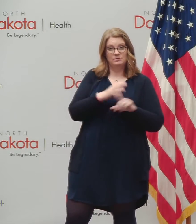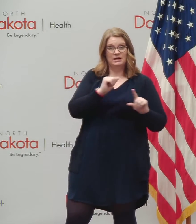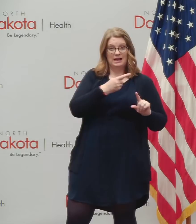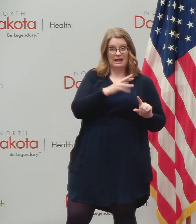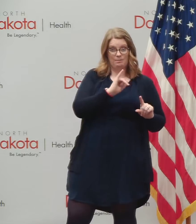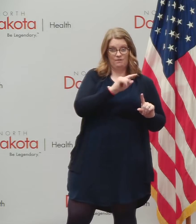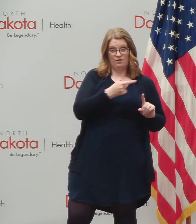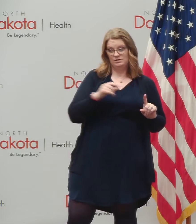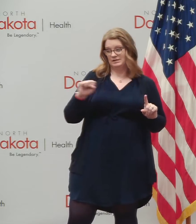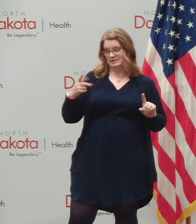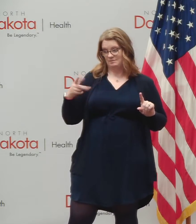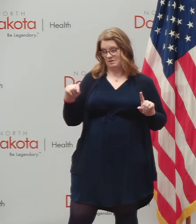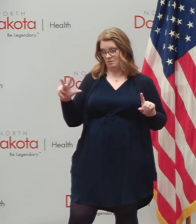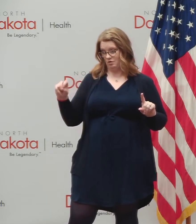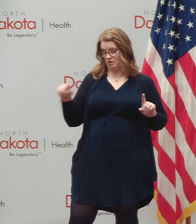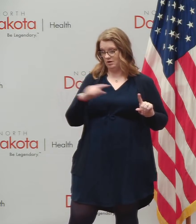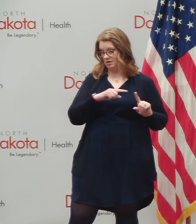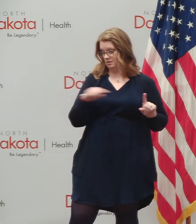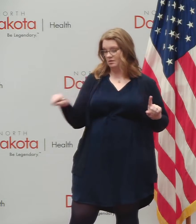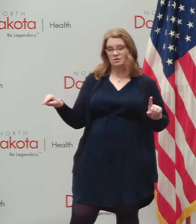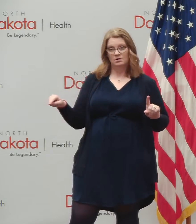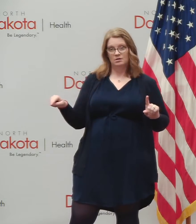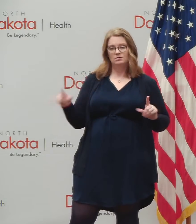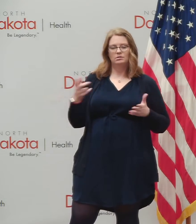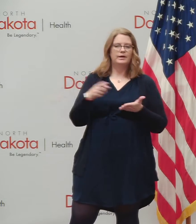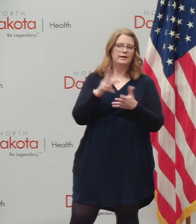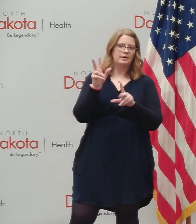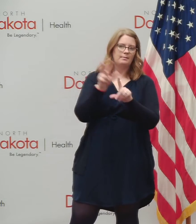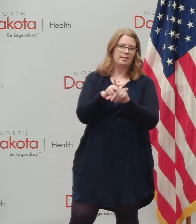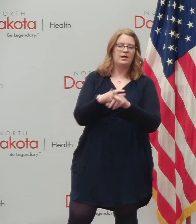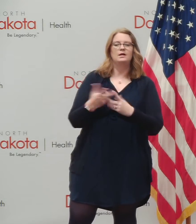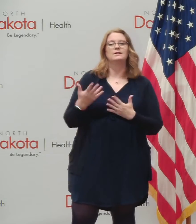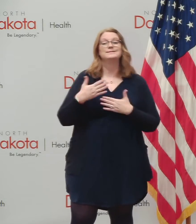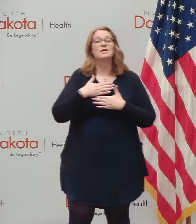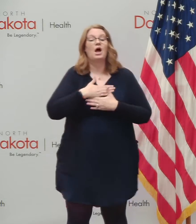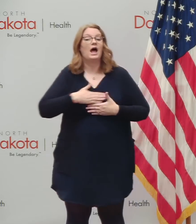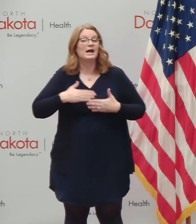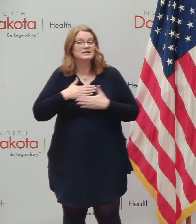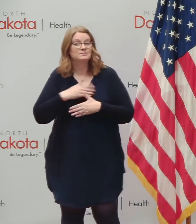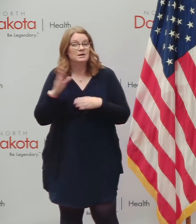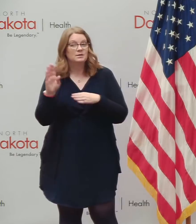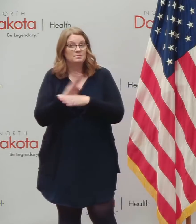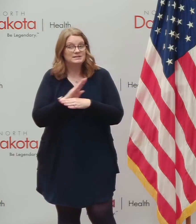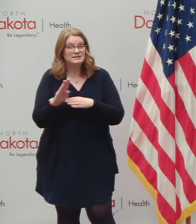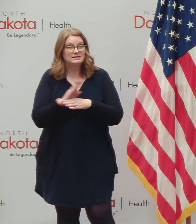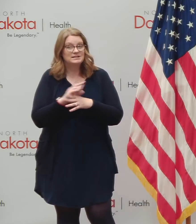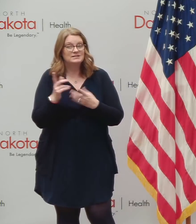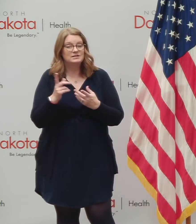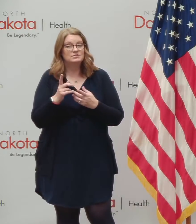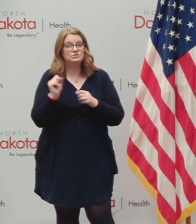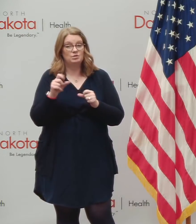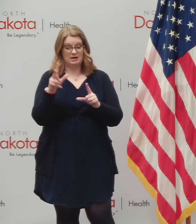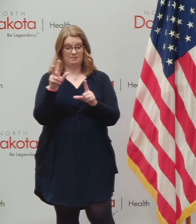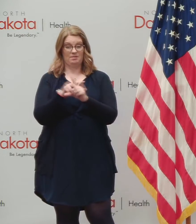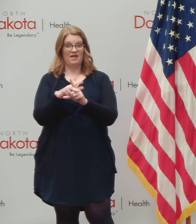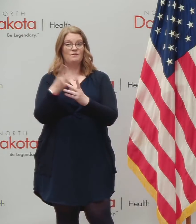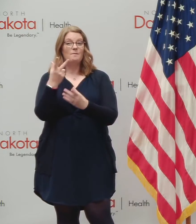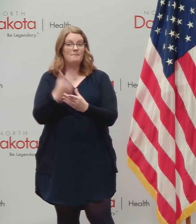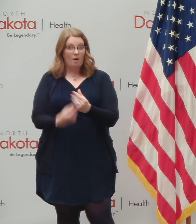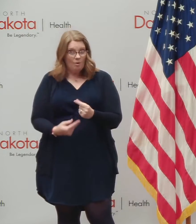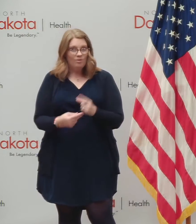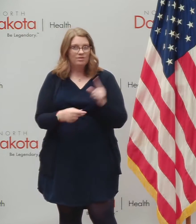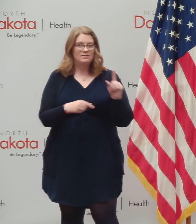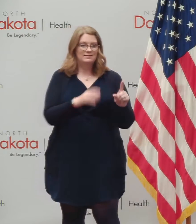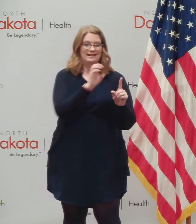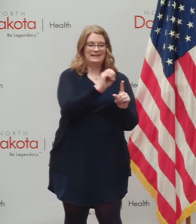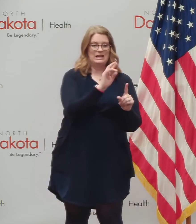for your business, you can apply. Hospitality businesses, you can apply for both the grant,